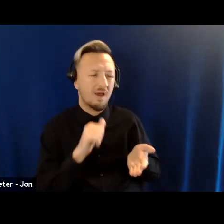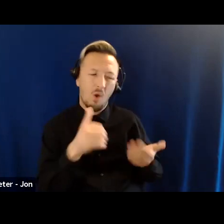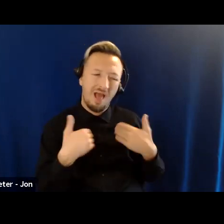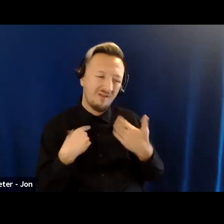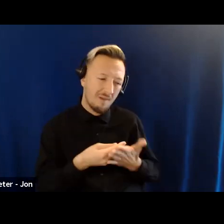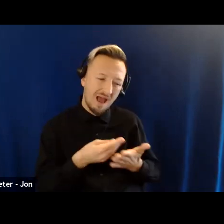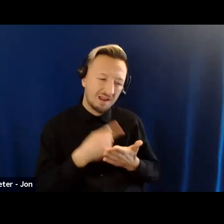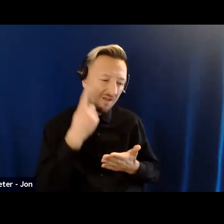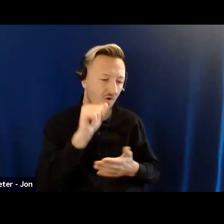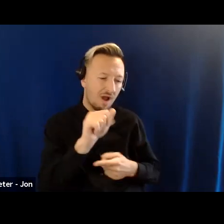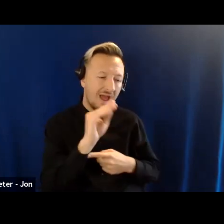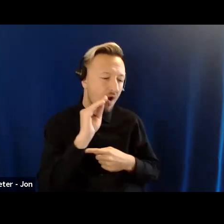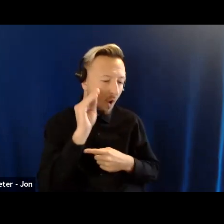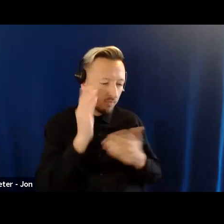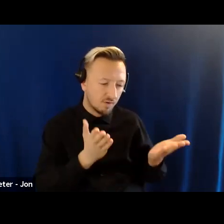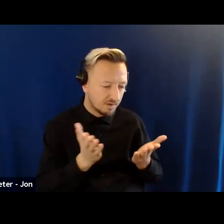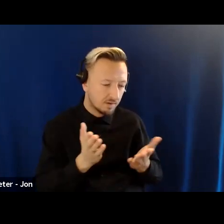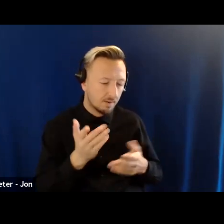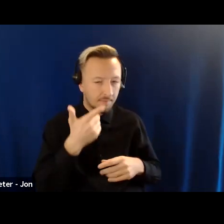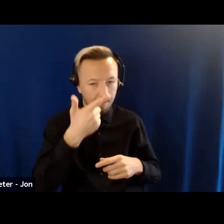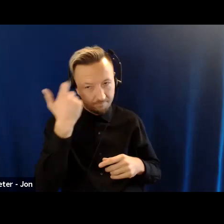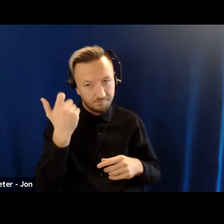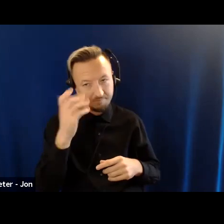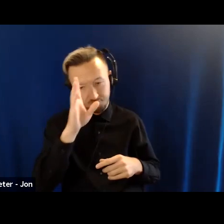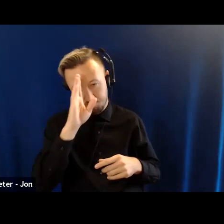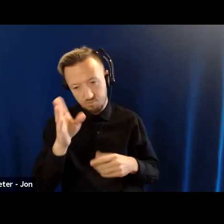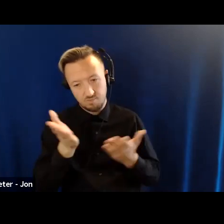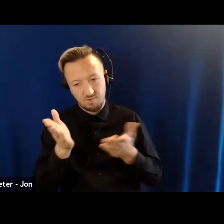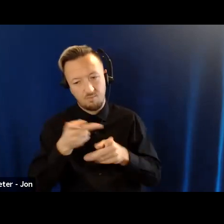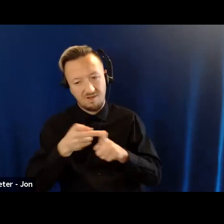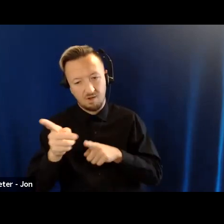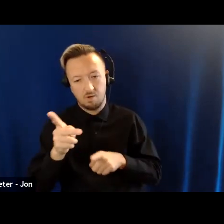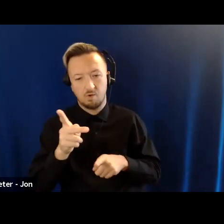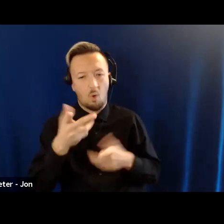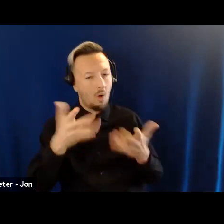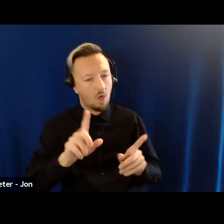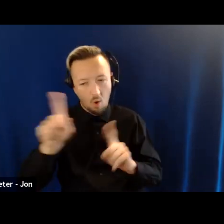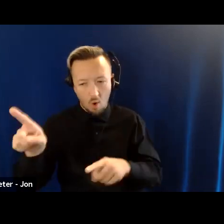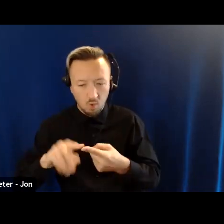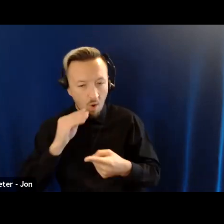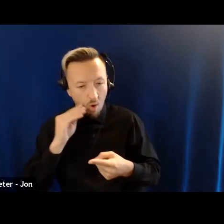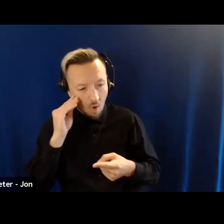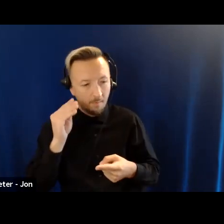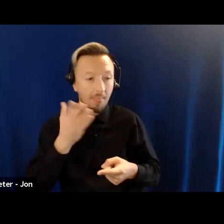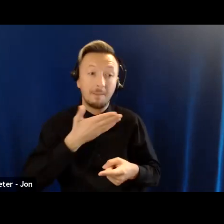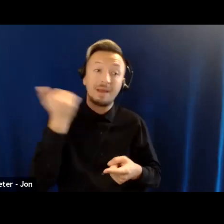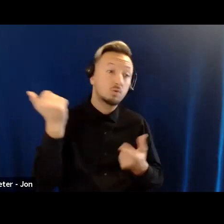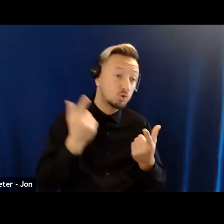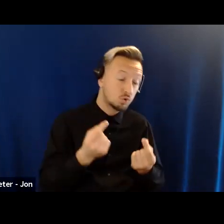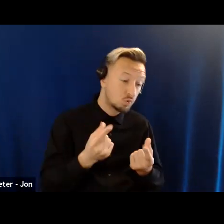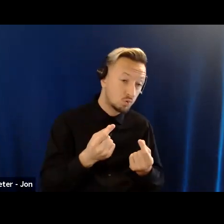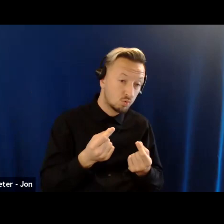services for people because, you know, our direct service professionals don't want to go to homes. So the best place for them